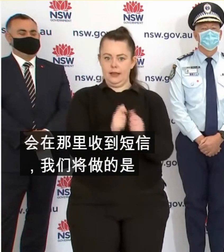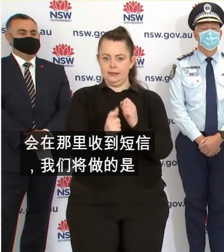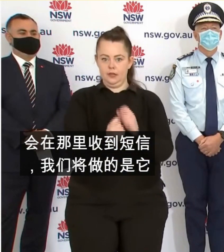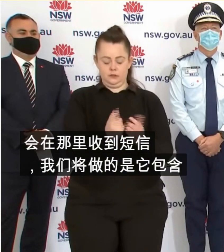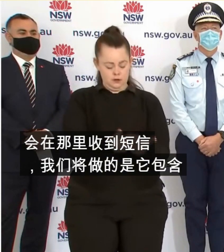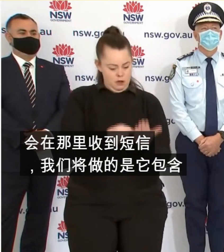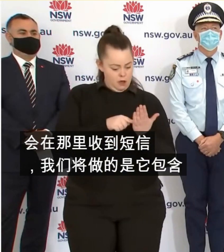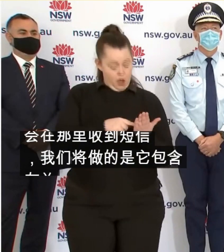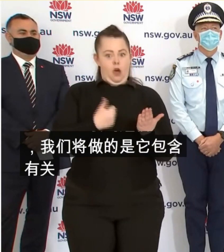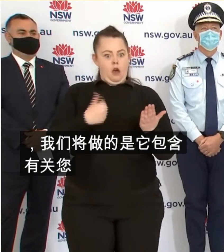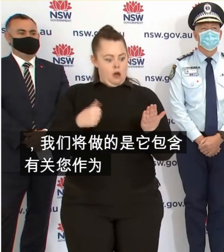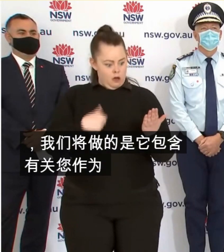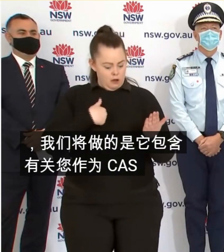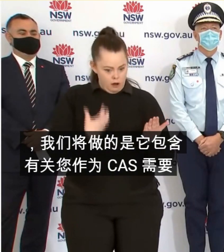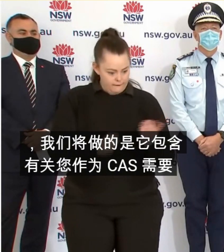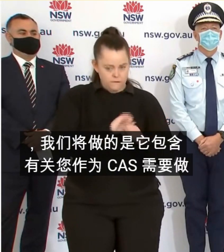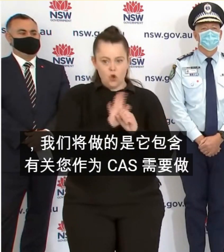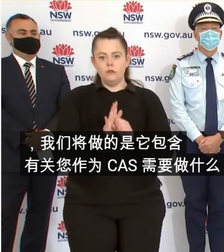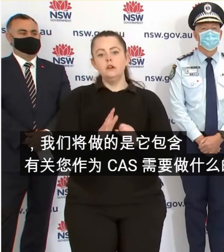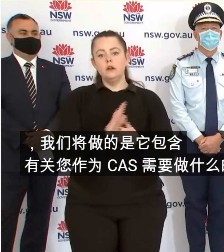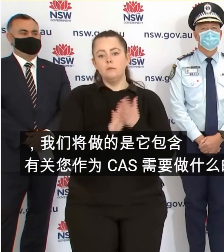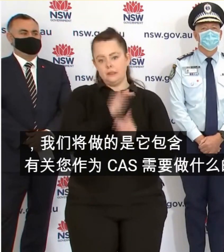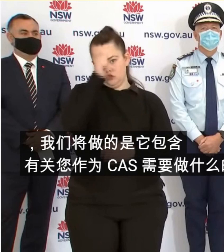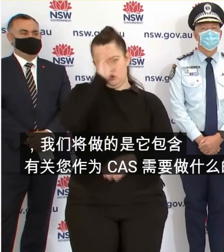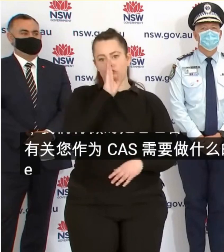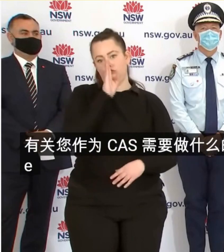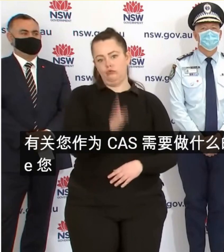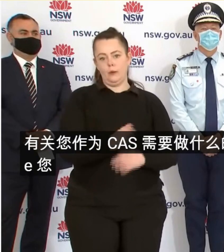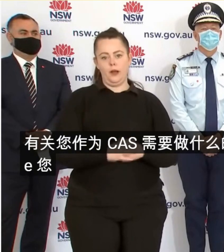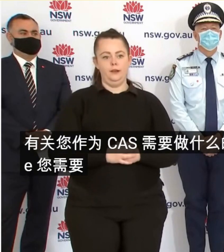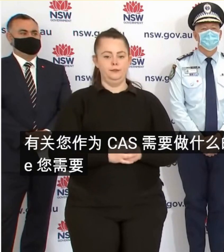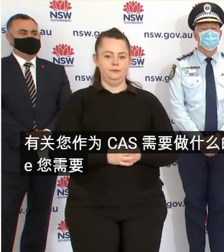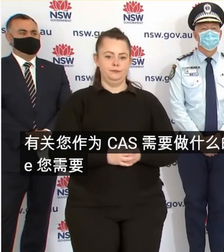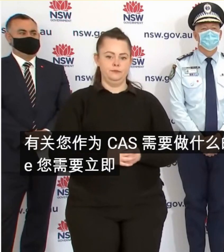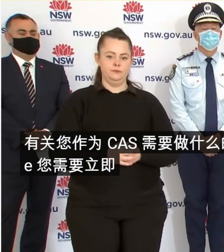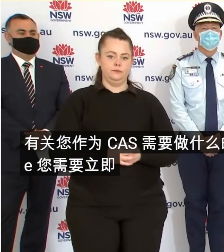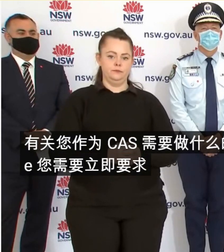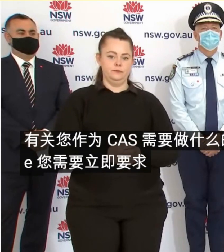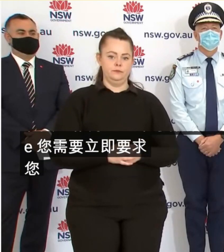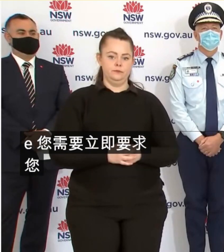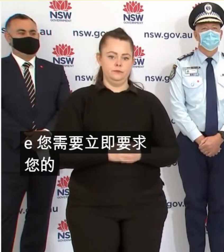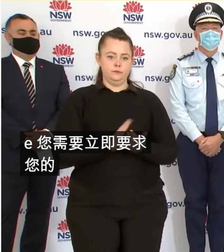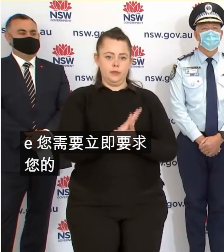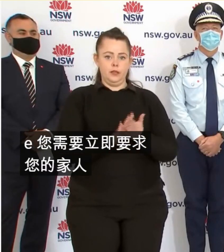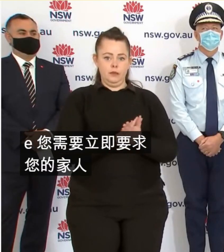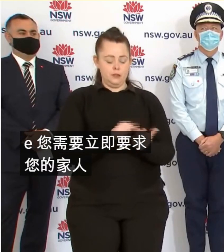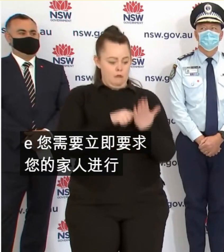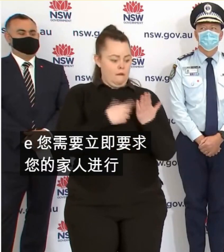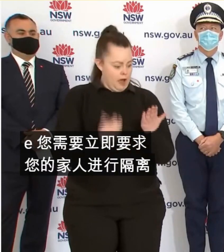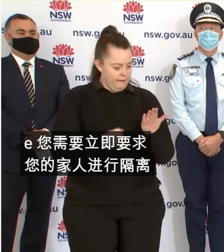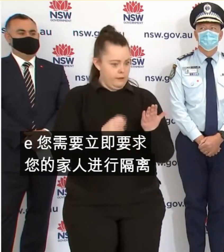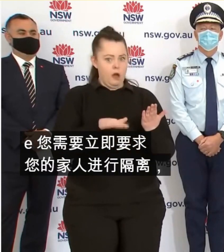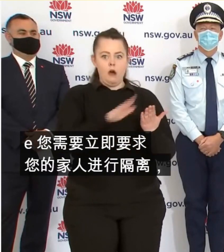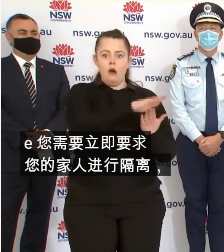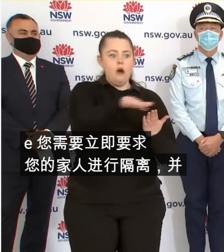we will do is it contains information on what you need to do as a case, what you need to immediately ask your household to